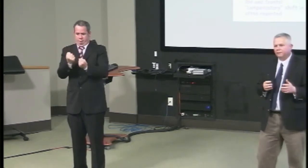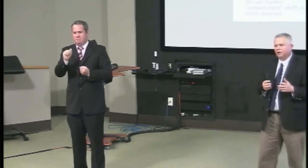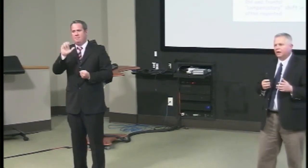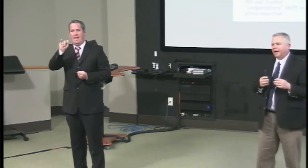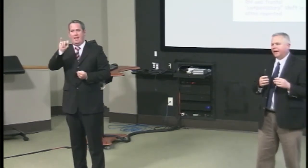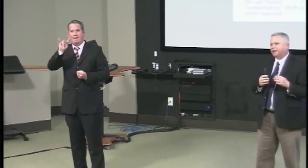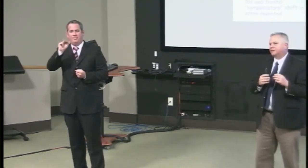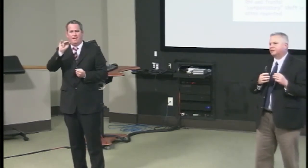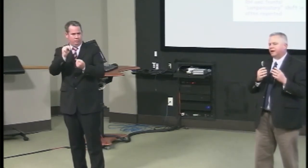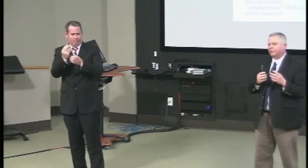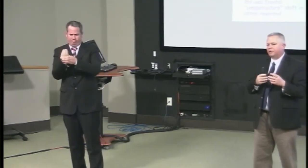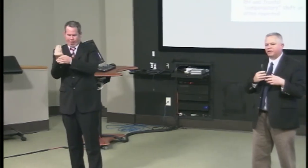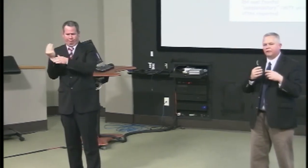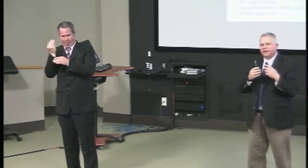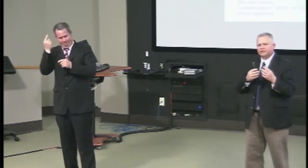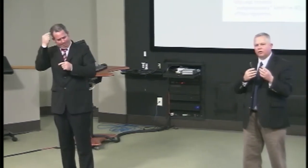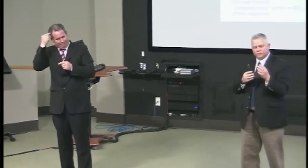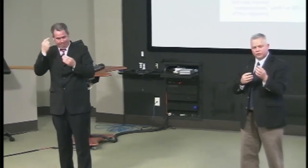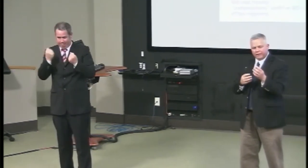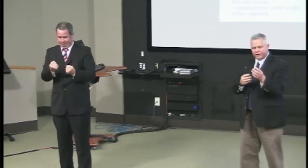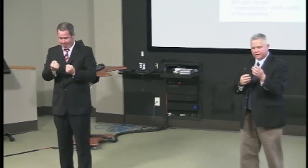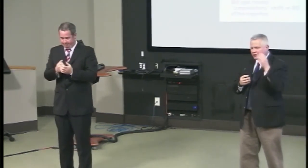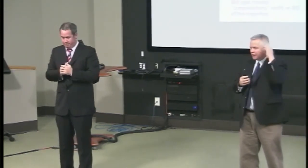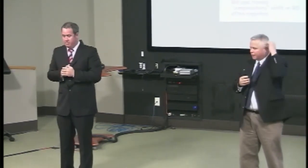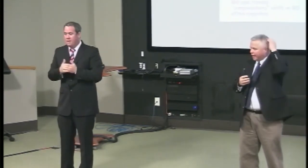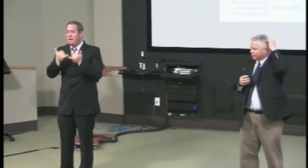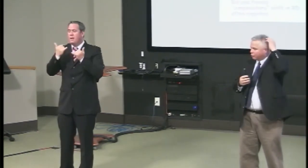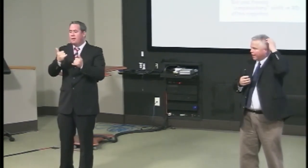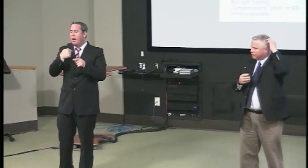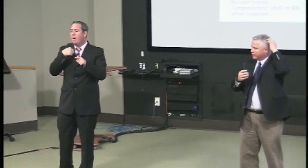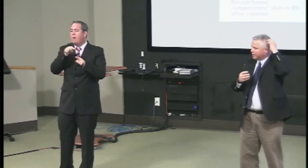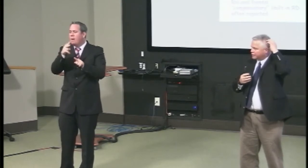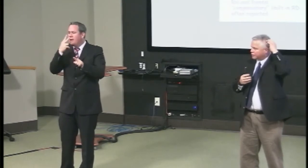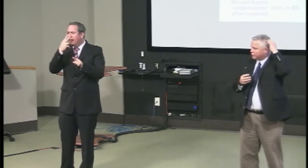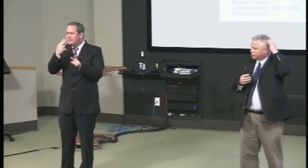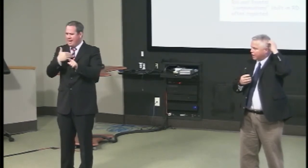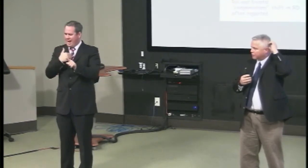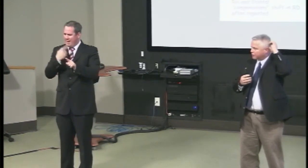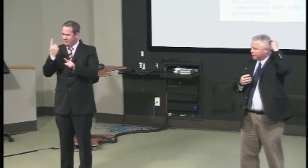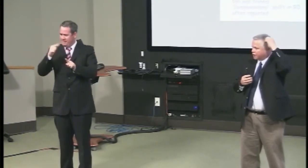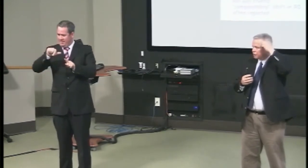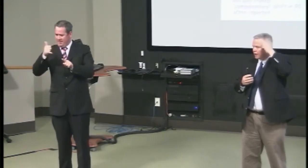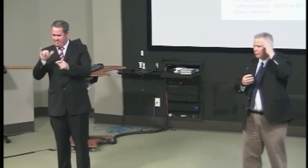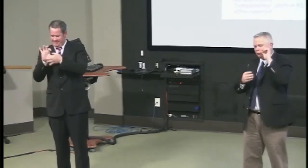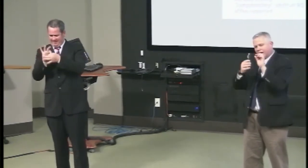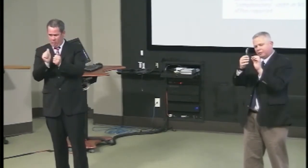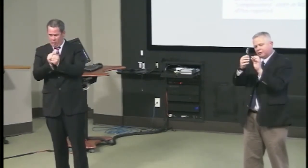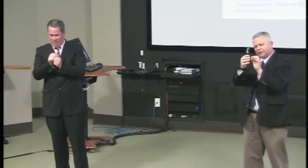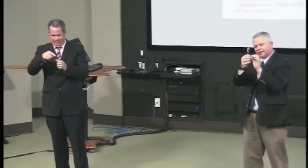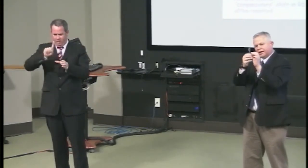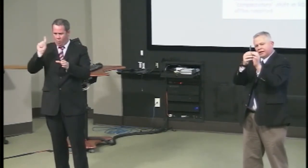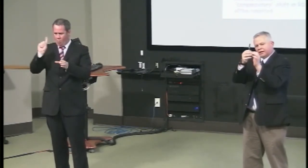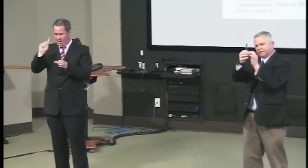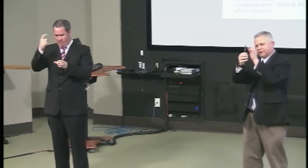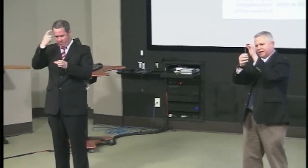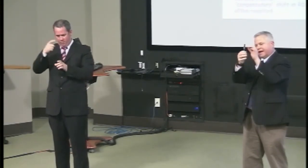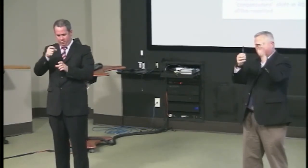developmentally. But there is also evidence that when reading is learned properly, you get a